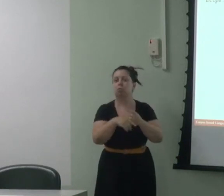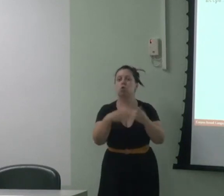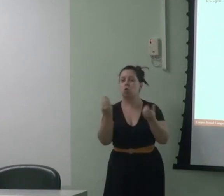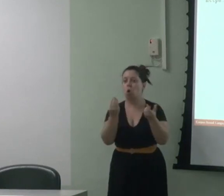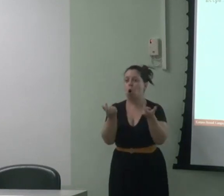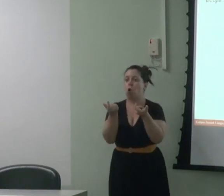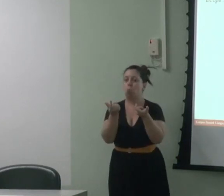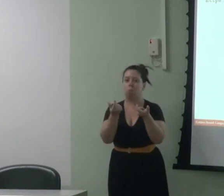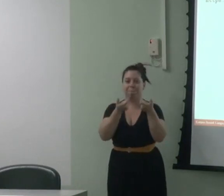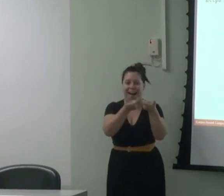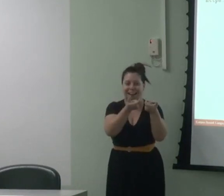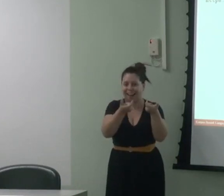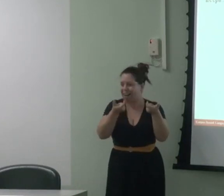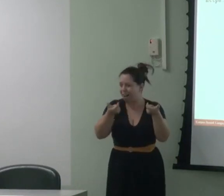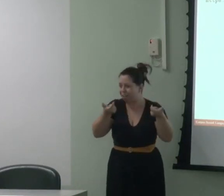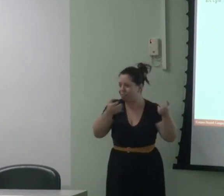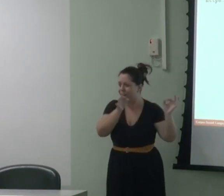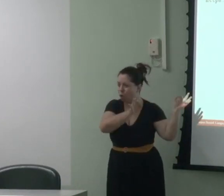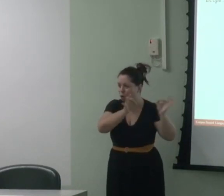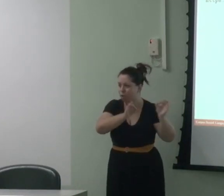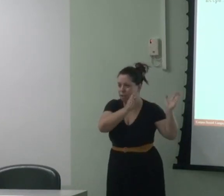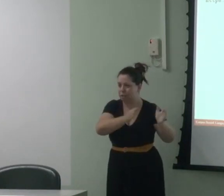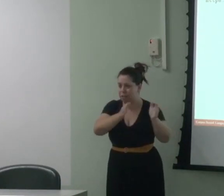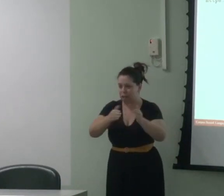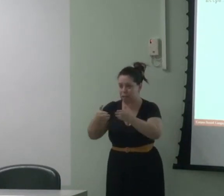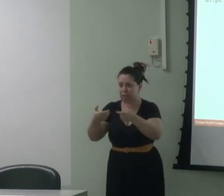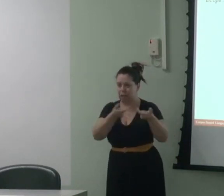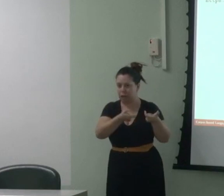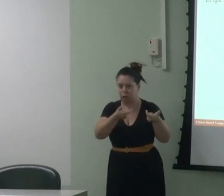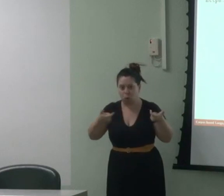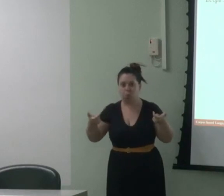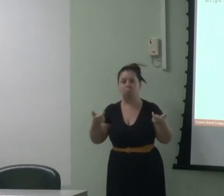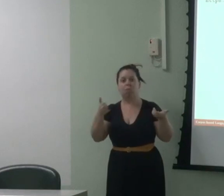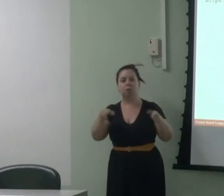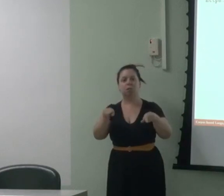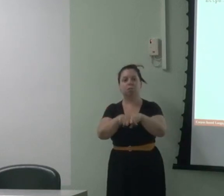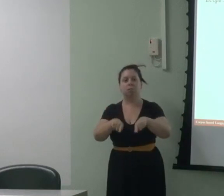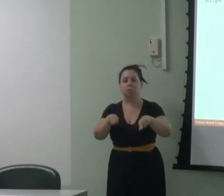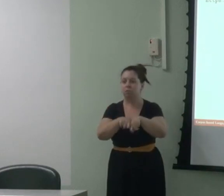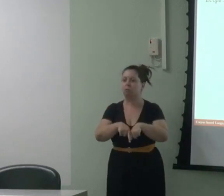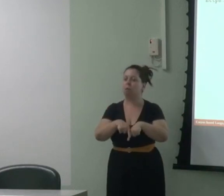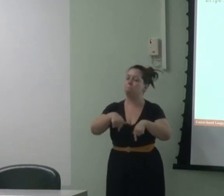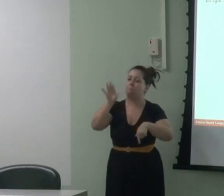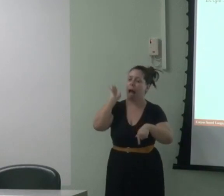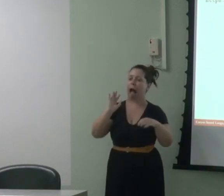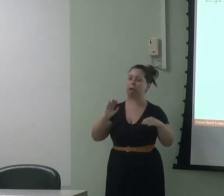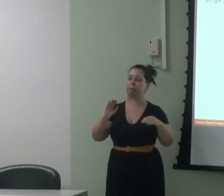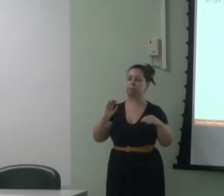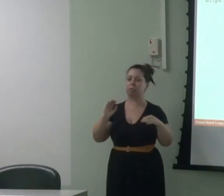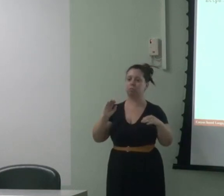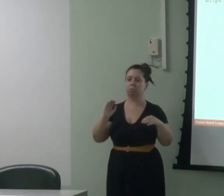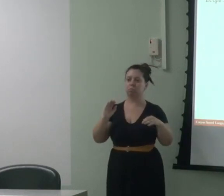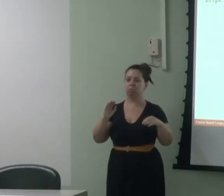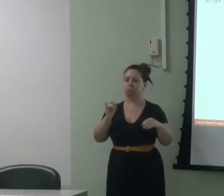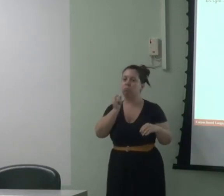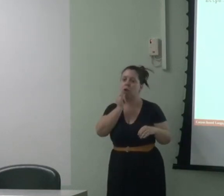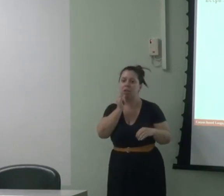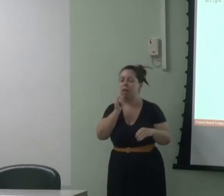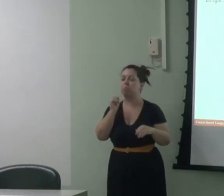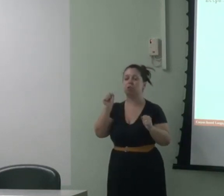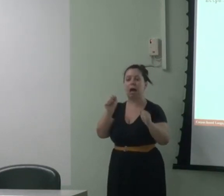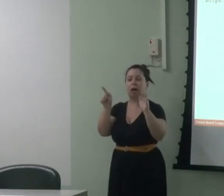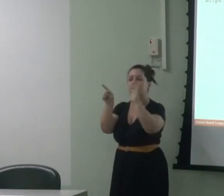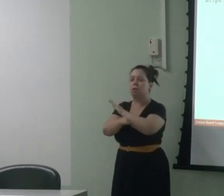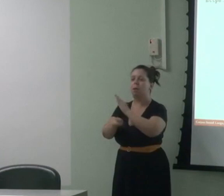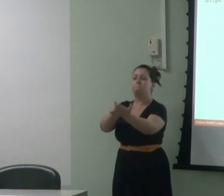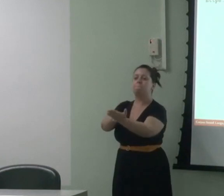of words, but also for various more sophisticated patterns, like asking, show me